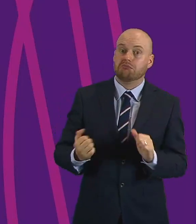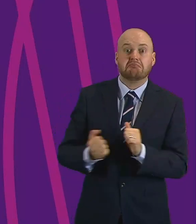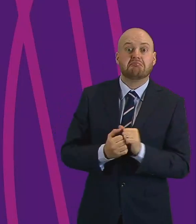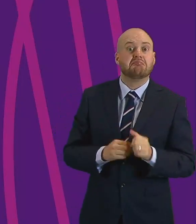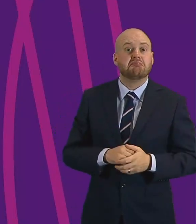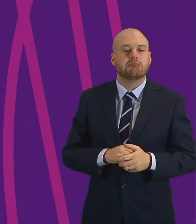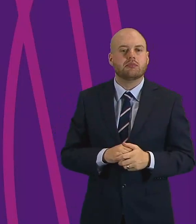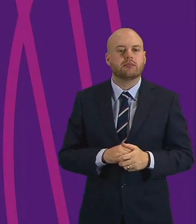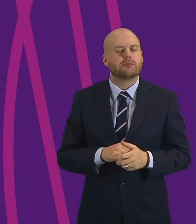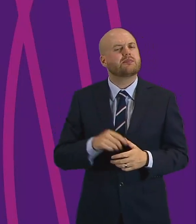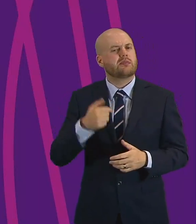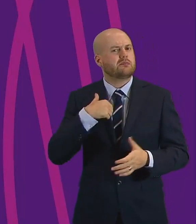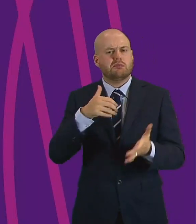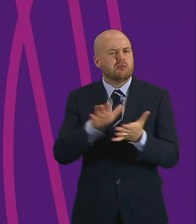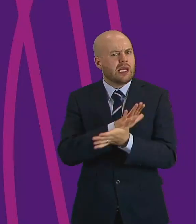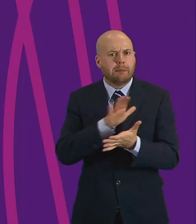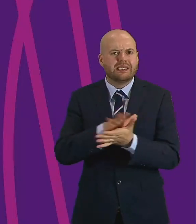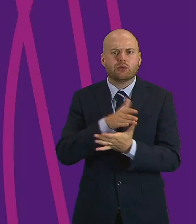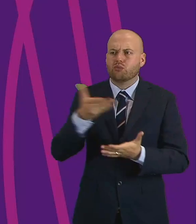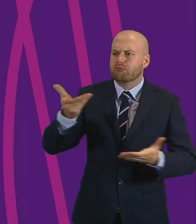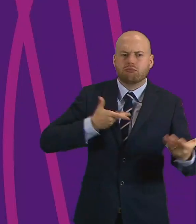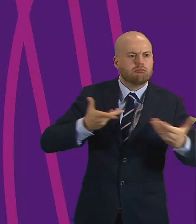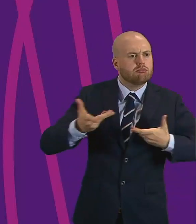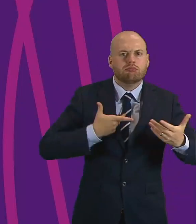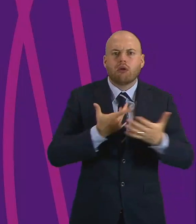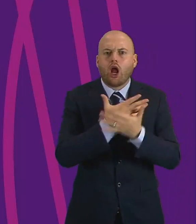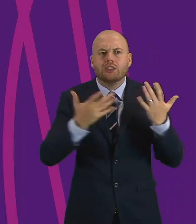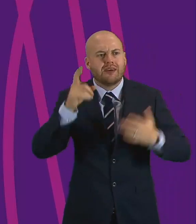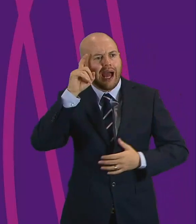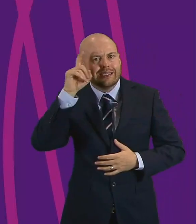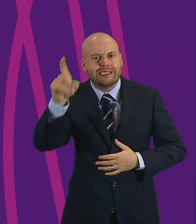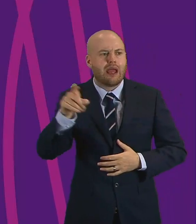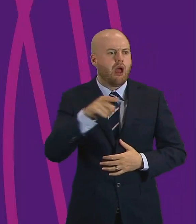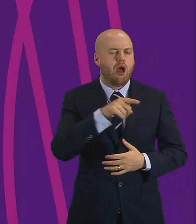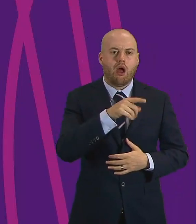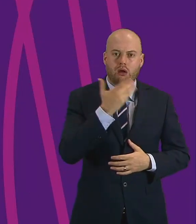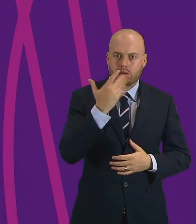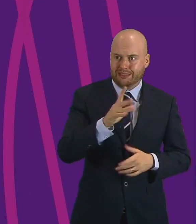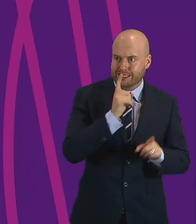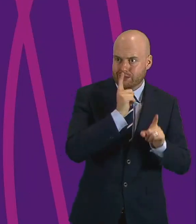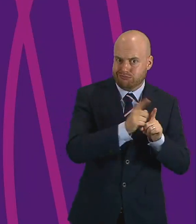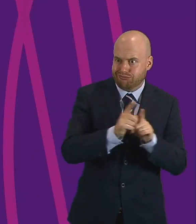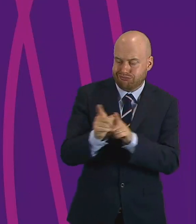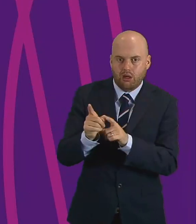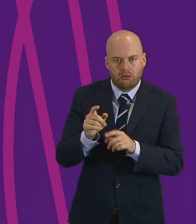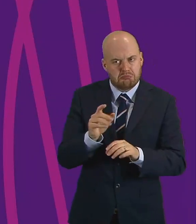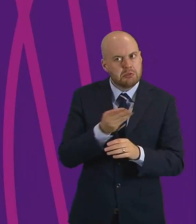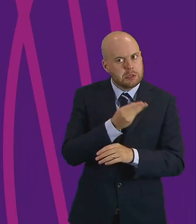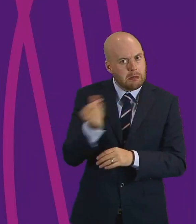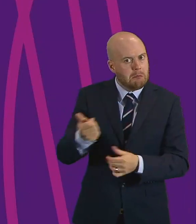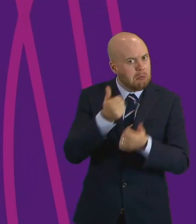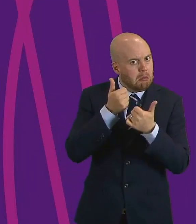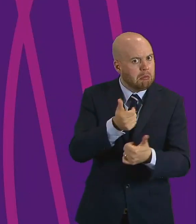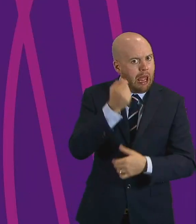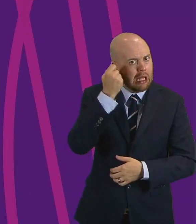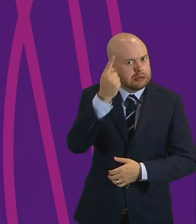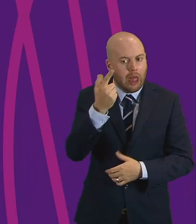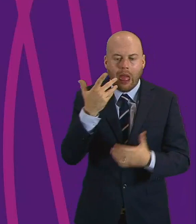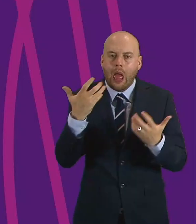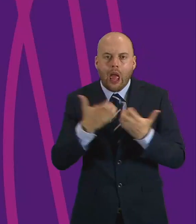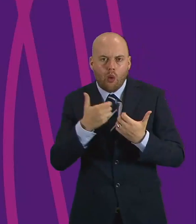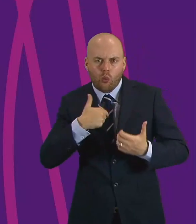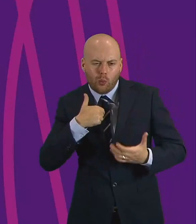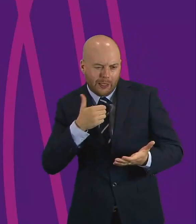the many ideas that have been raised from Angela Constance, Alex Rowley, John Mason and others in how we navigate